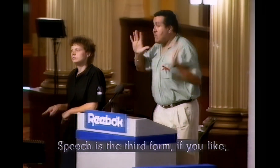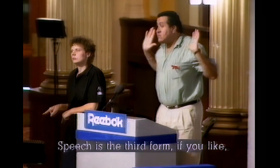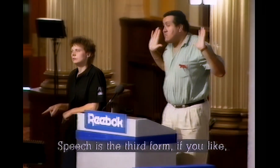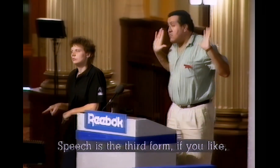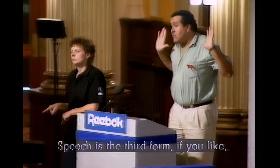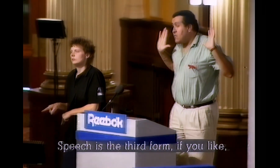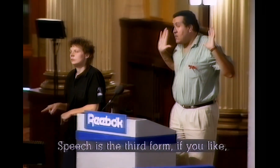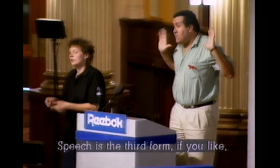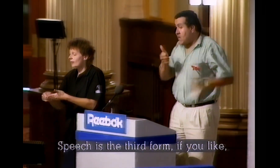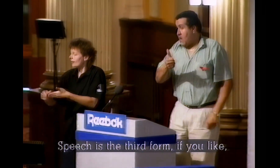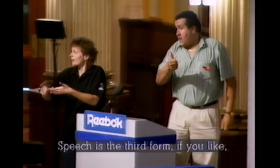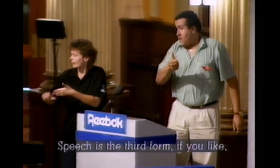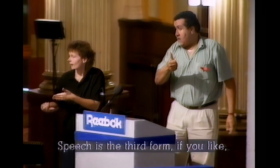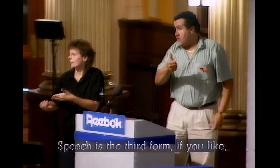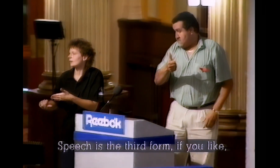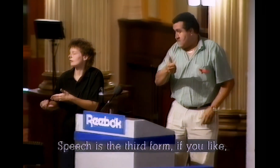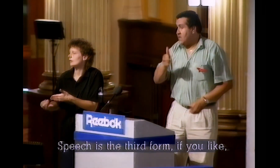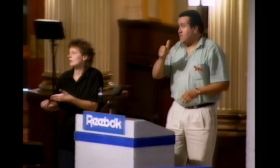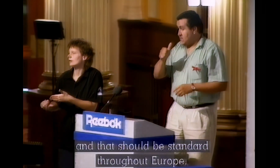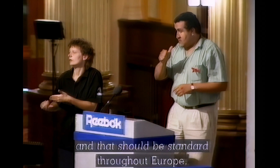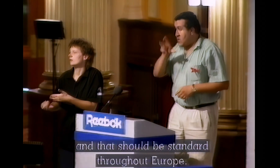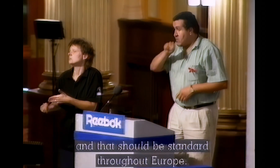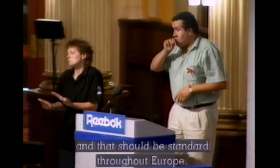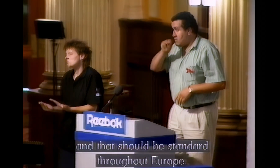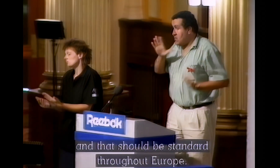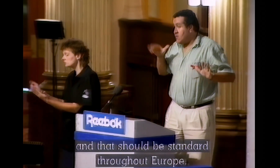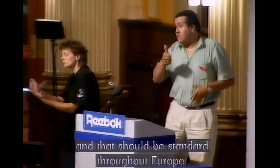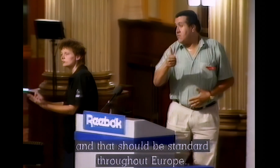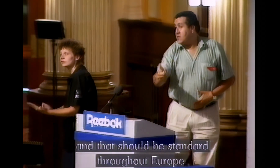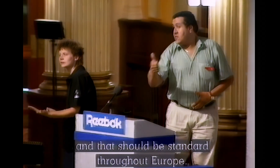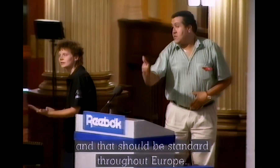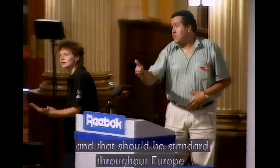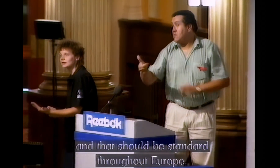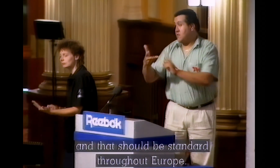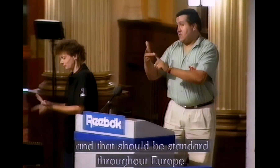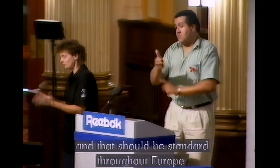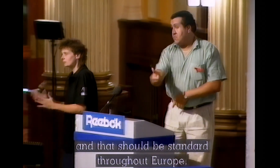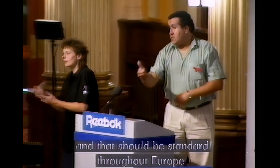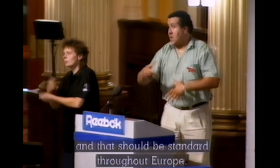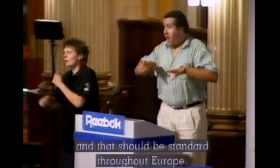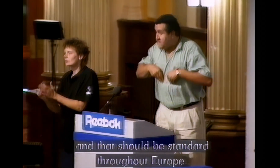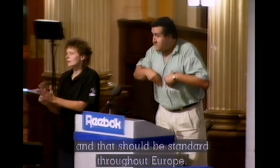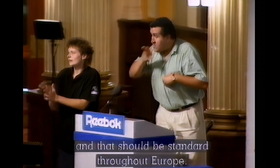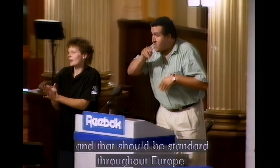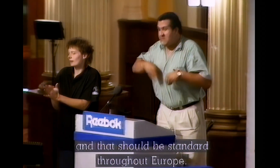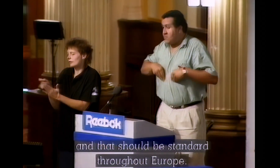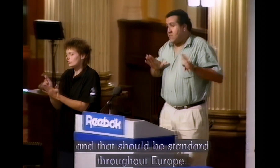and then you have a written form, but they have to be skilled in a written form, and speech is the third form, if you